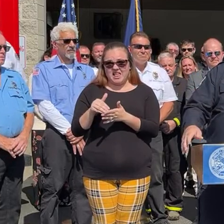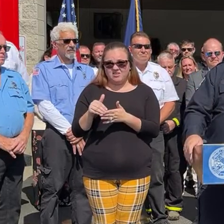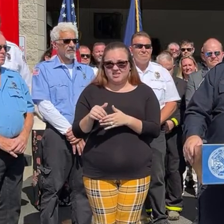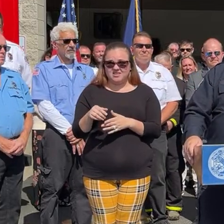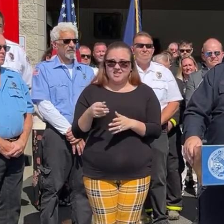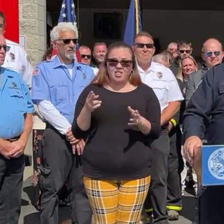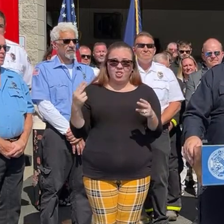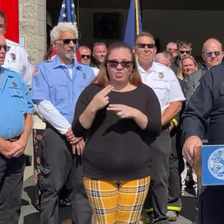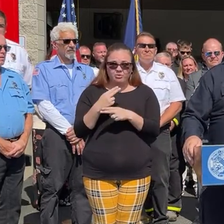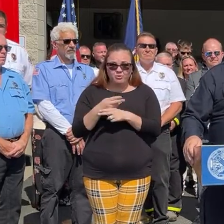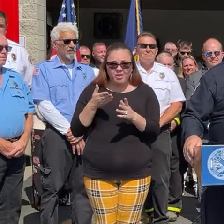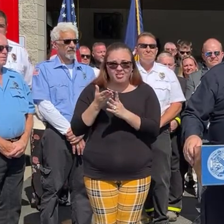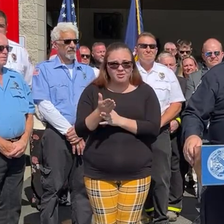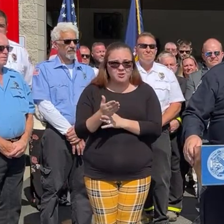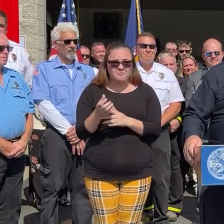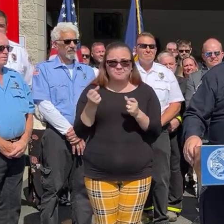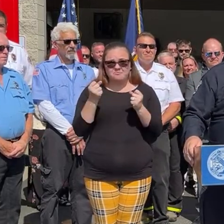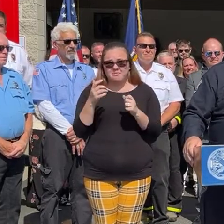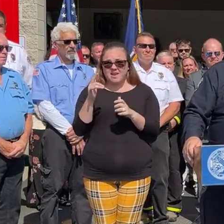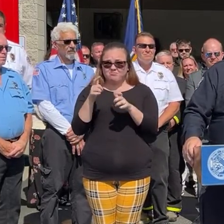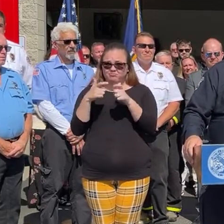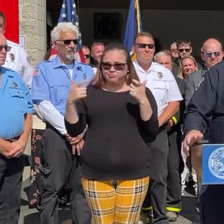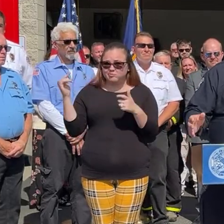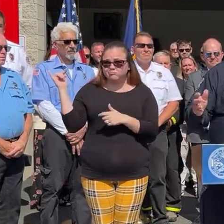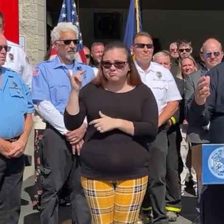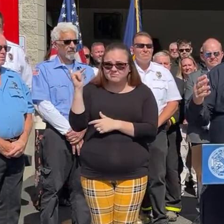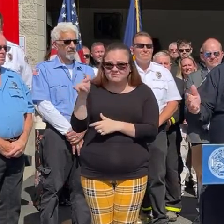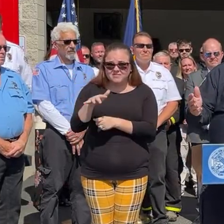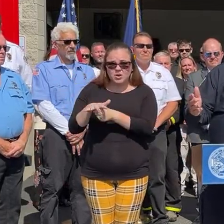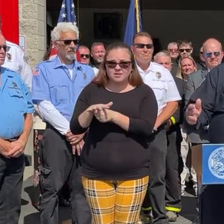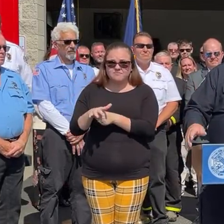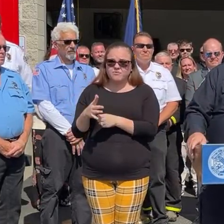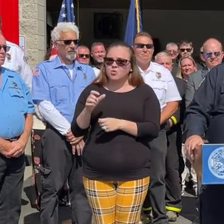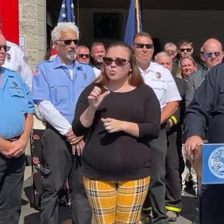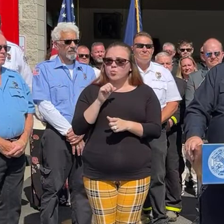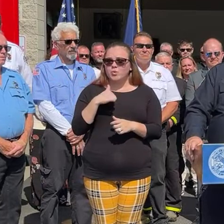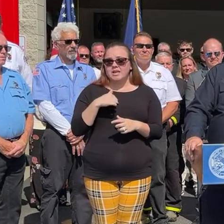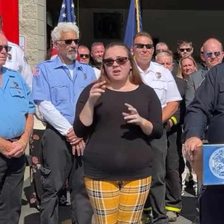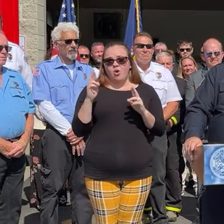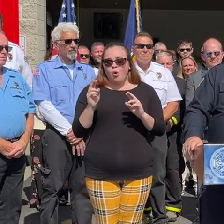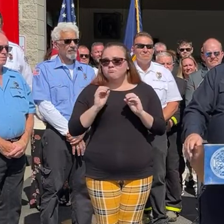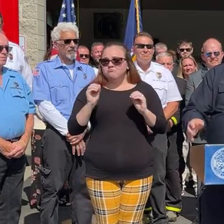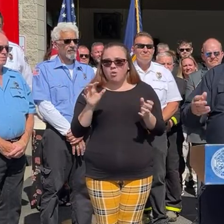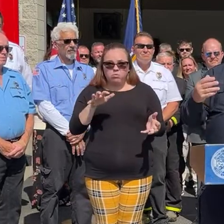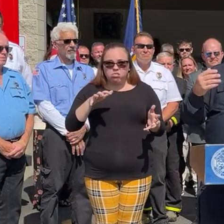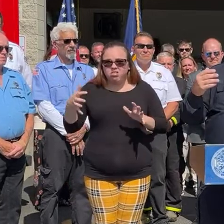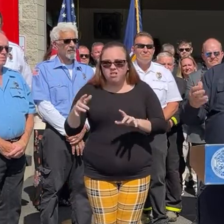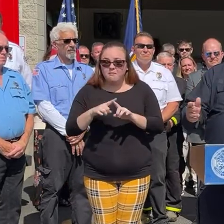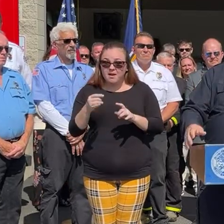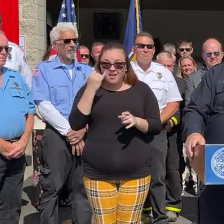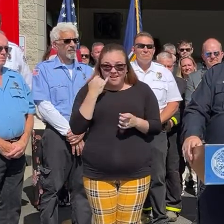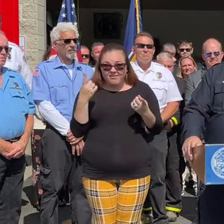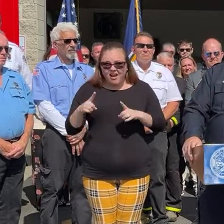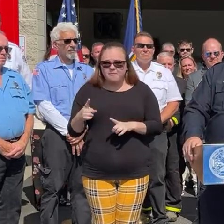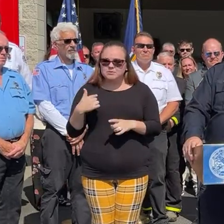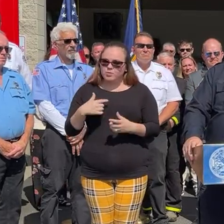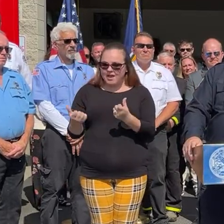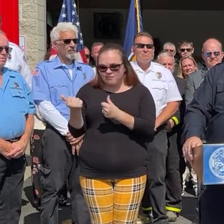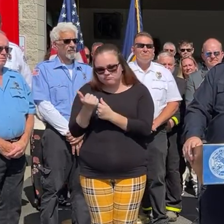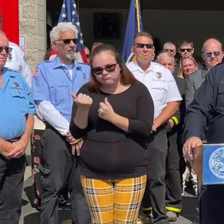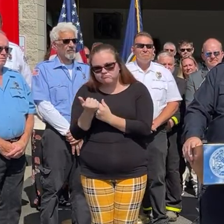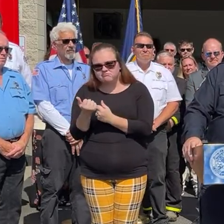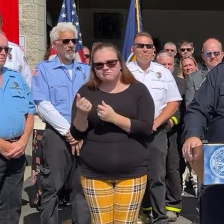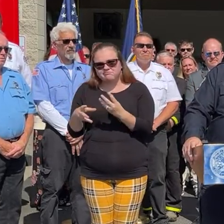thruway that goes through. We have a major airport. We hope that no disaster ever happens, but if it does, we have additional resources to